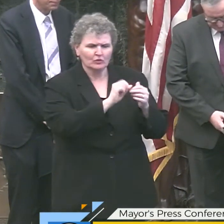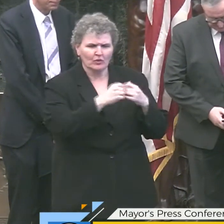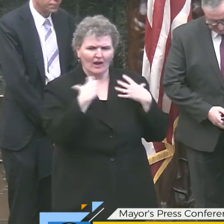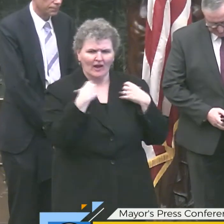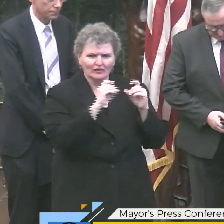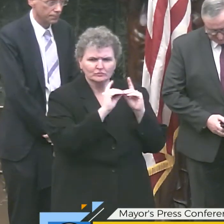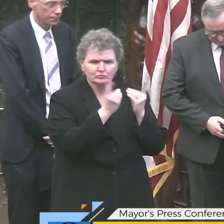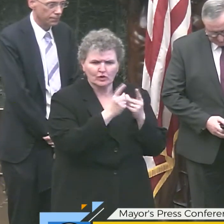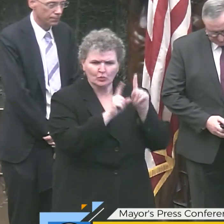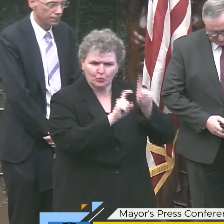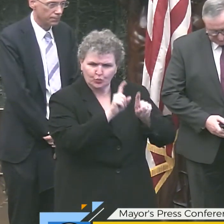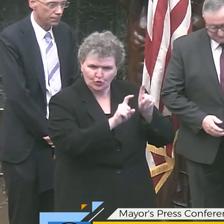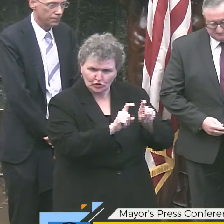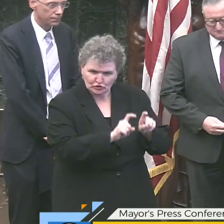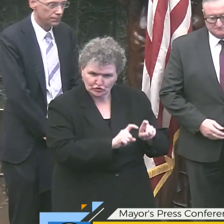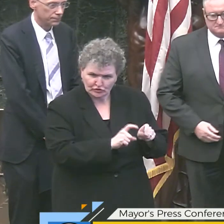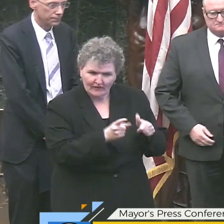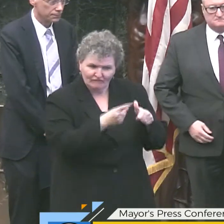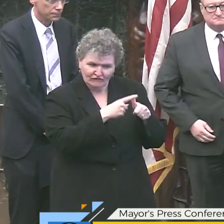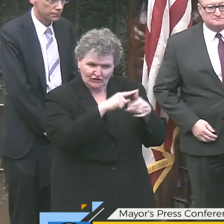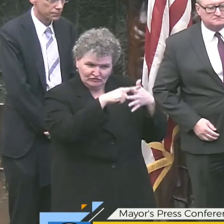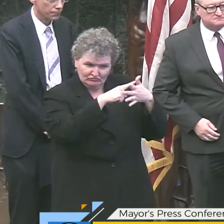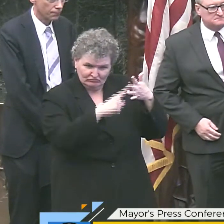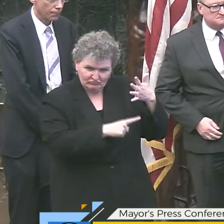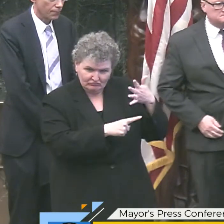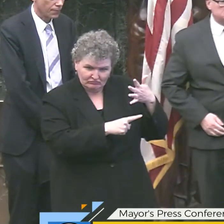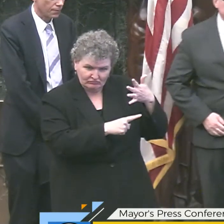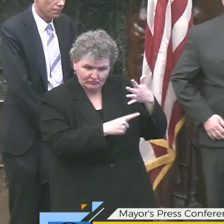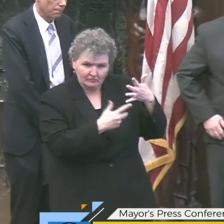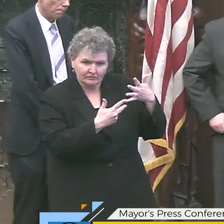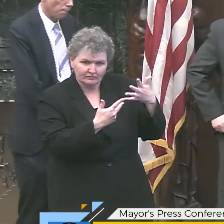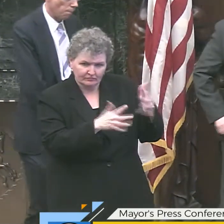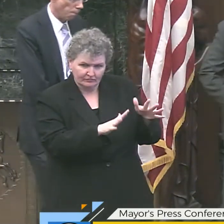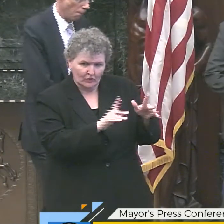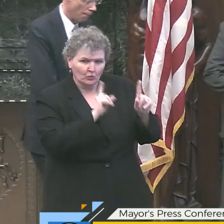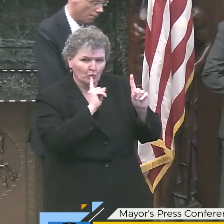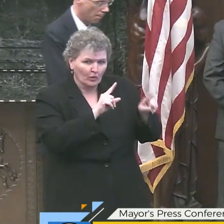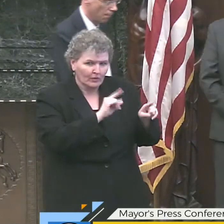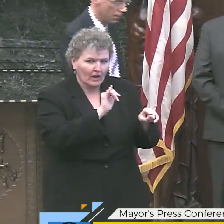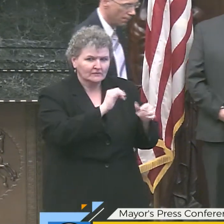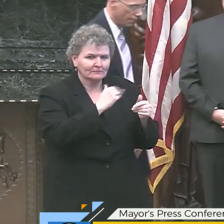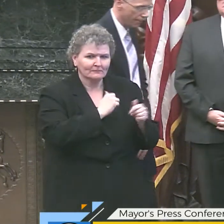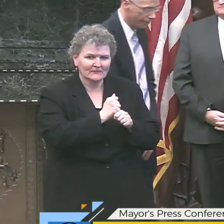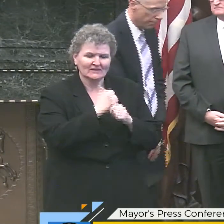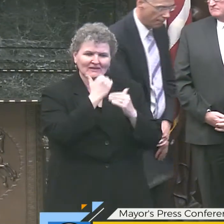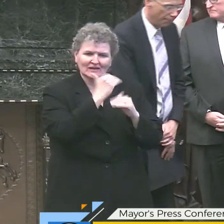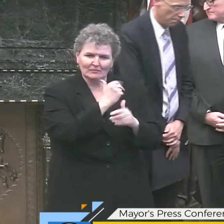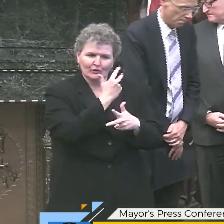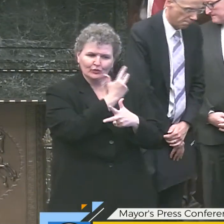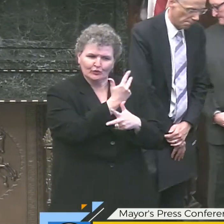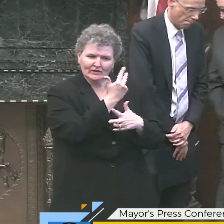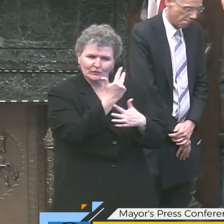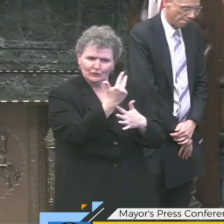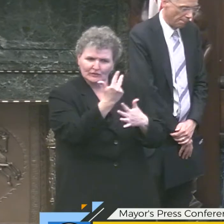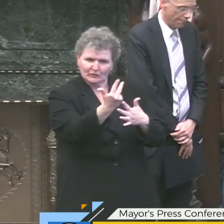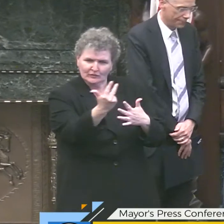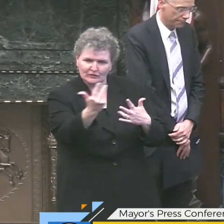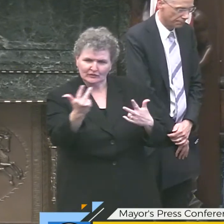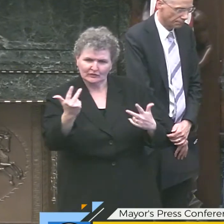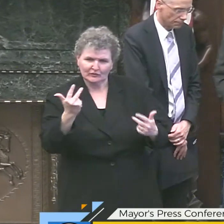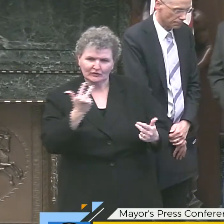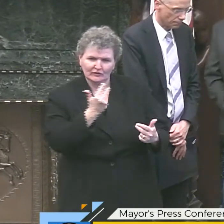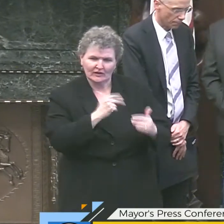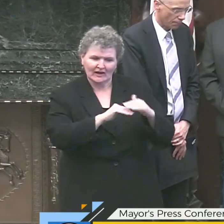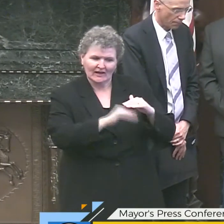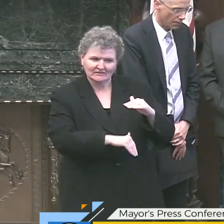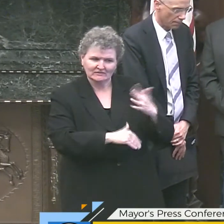be asked up front. So reporters are also asked to limit their questions to 3 or fewer, and we will do a